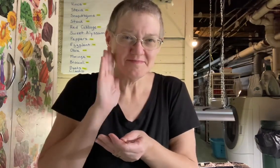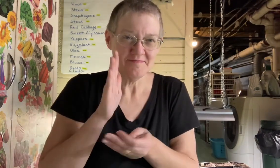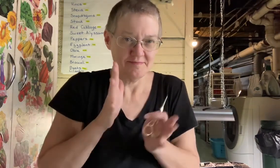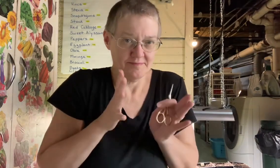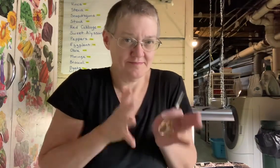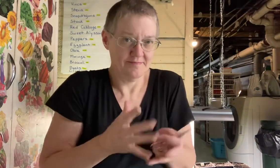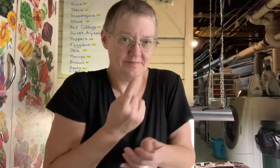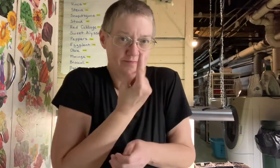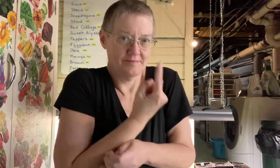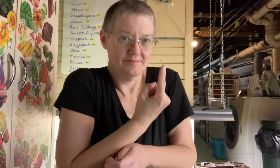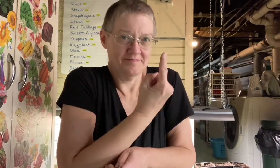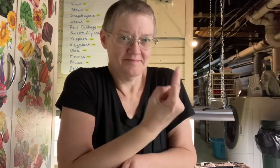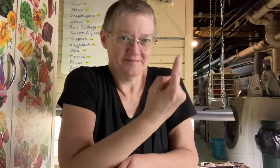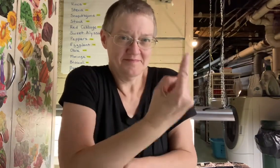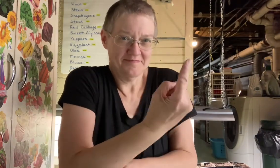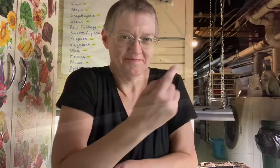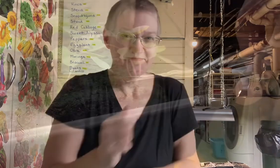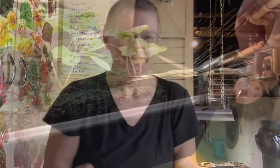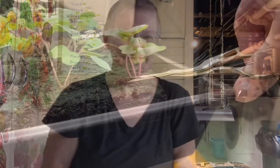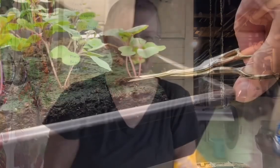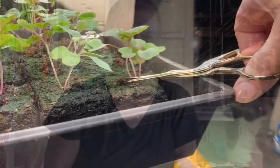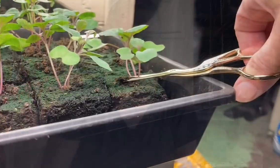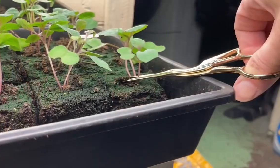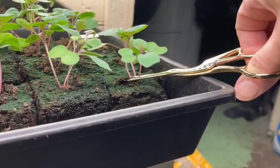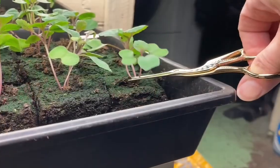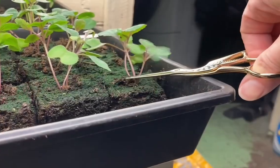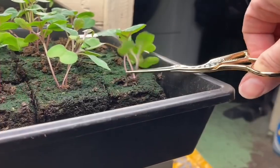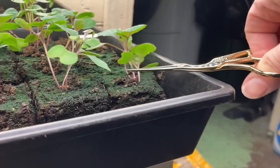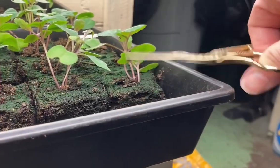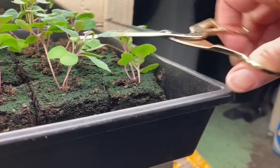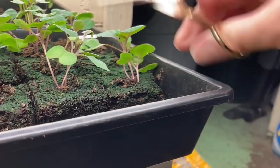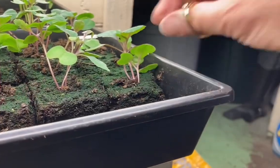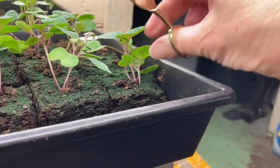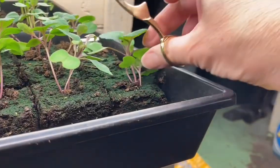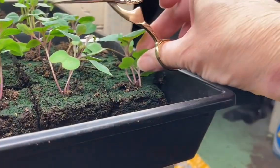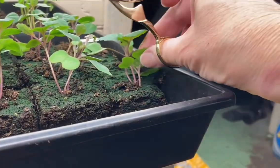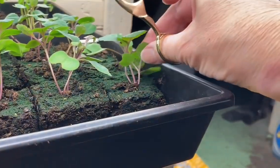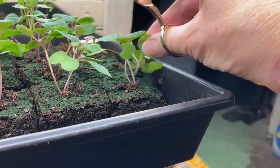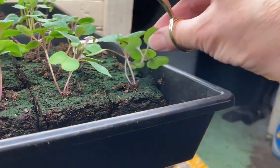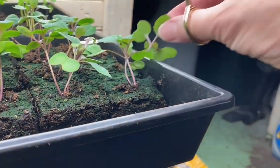tip scissors. We're going to sleeve 1 seedling in each soil block.